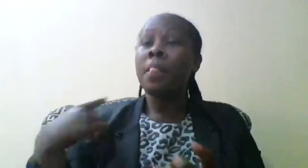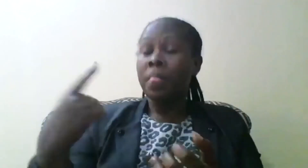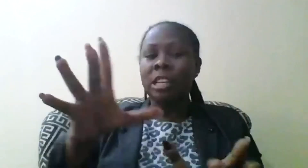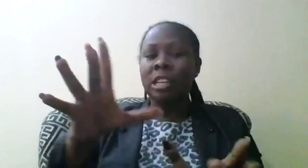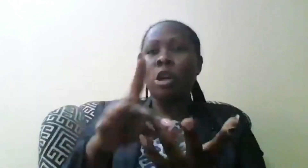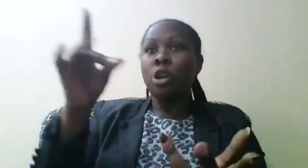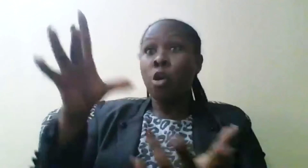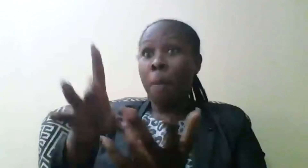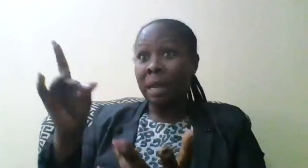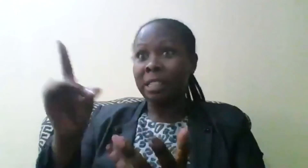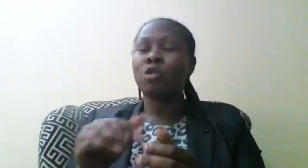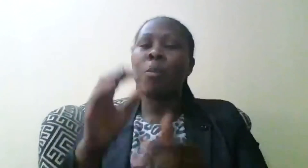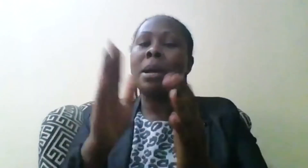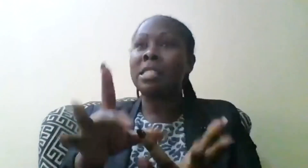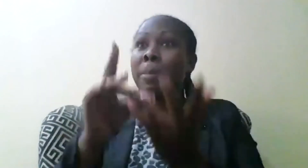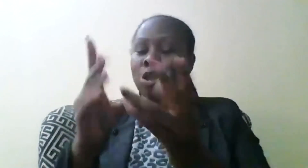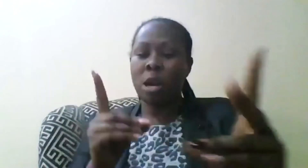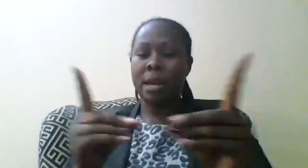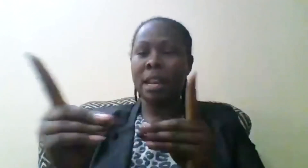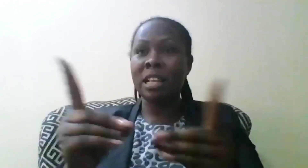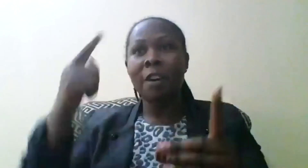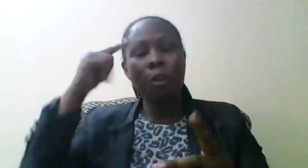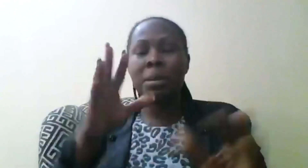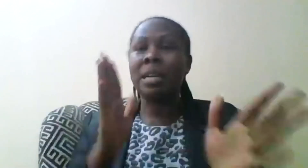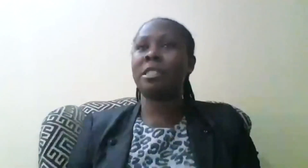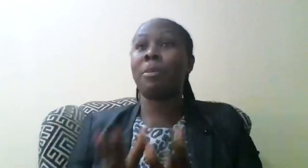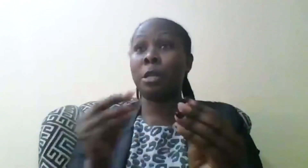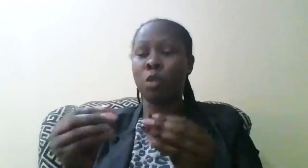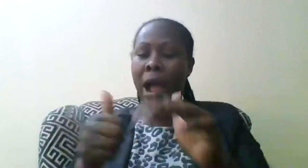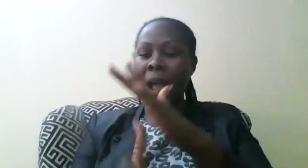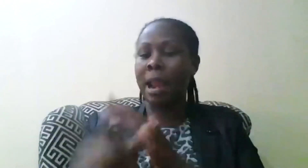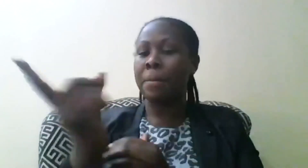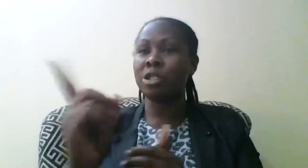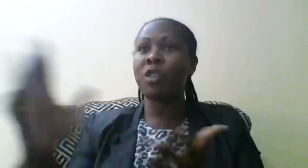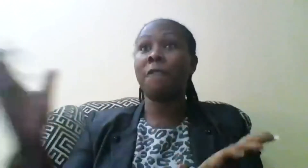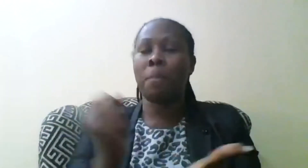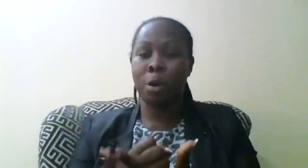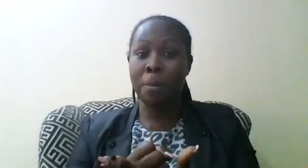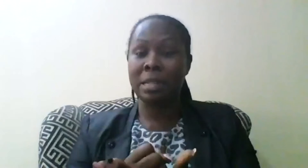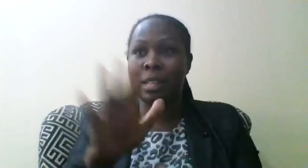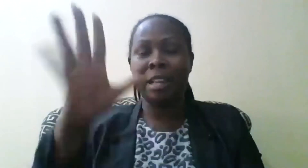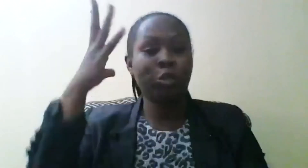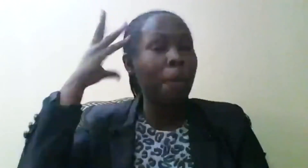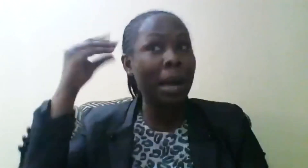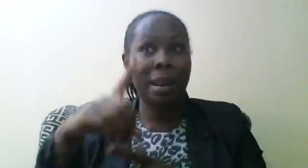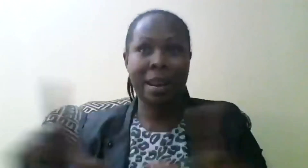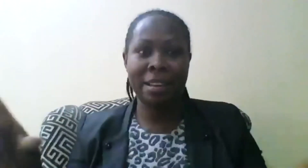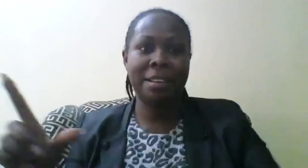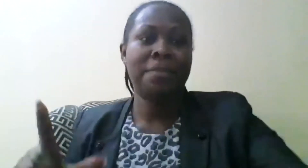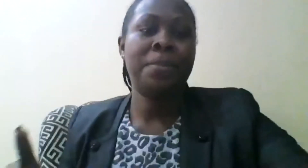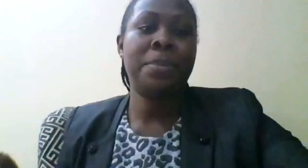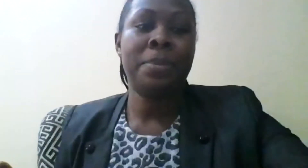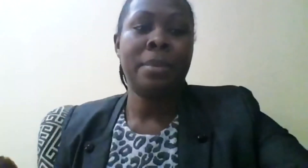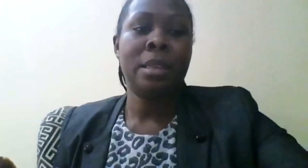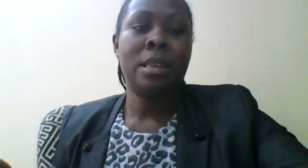grants in 2015. Recently, he was nominated as a special director for persons with disability under the Minister of Employment